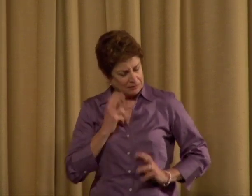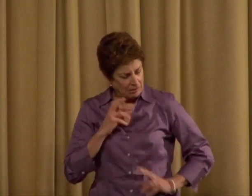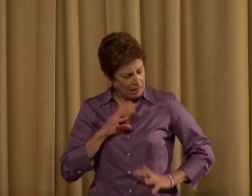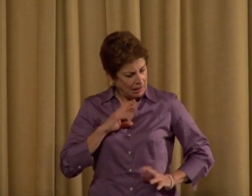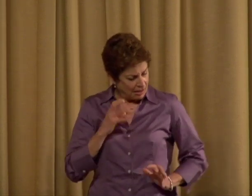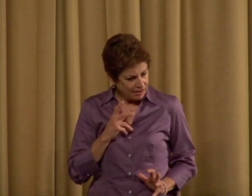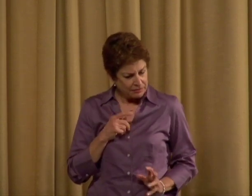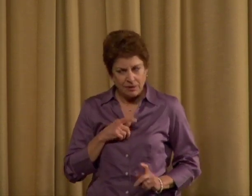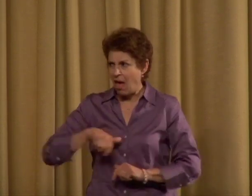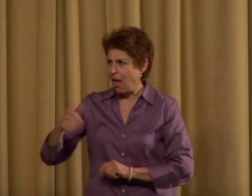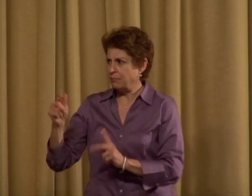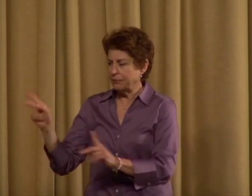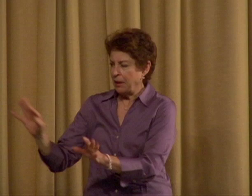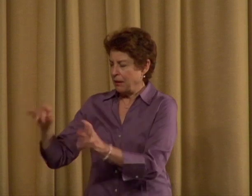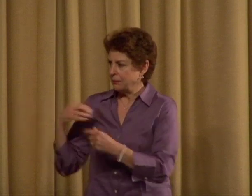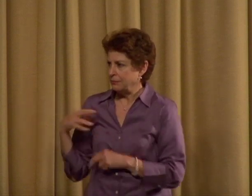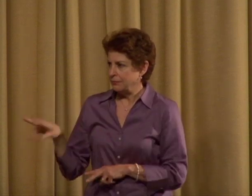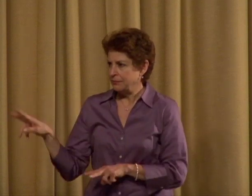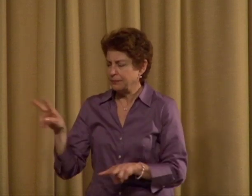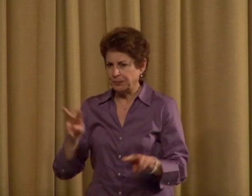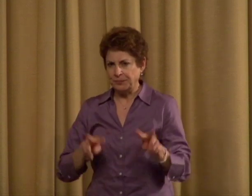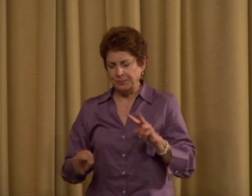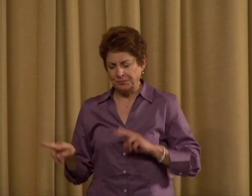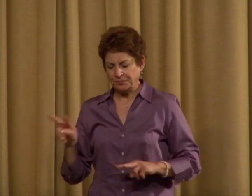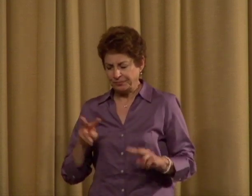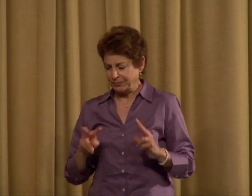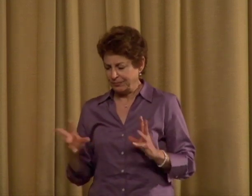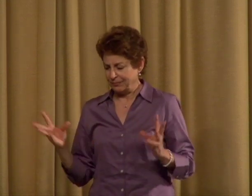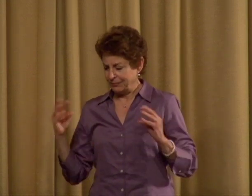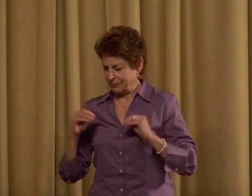And as I analyze my own experiences and other people and how they react,